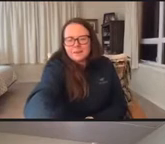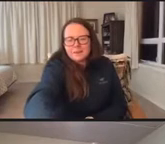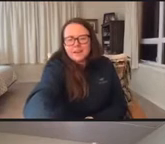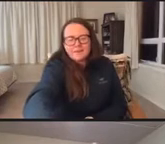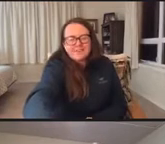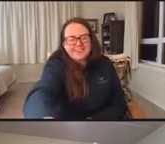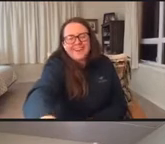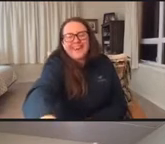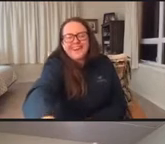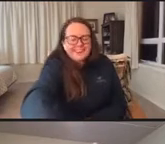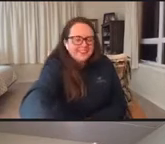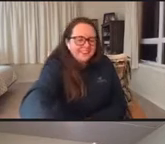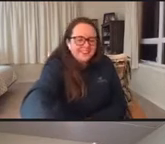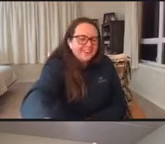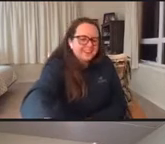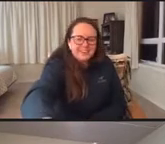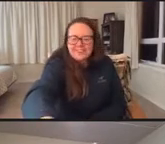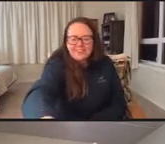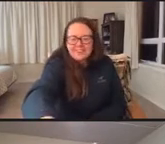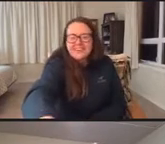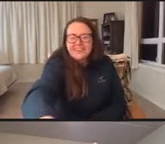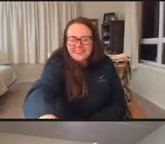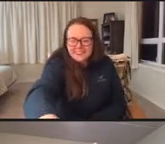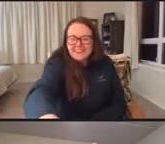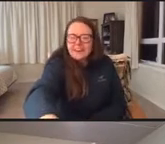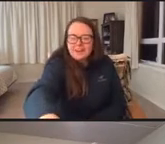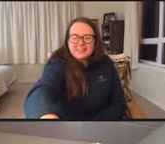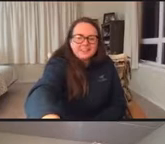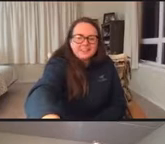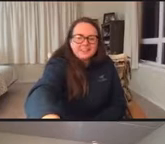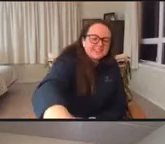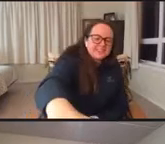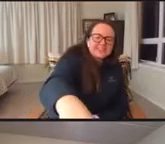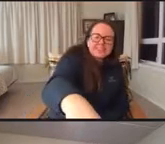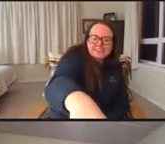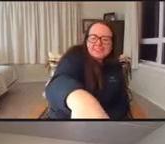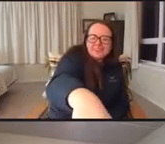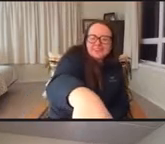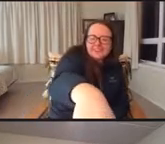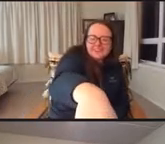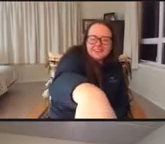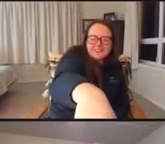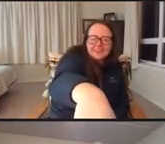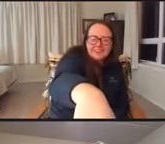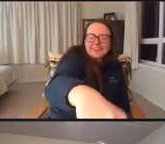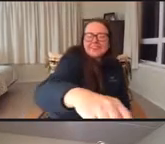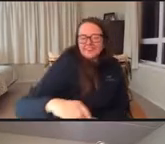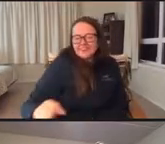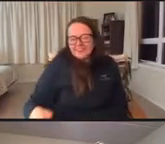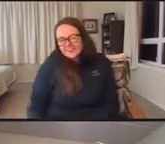something right? Time. No, we'll figure it out. Okay. I'll get it back to you. When you guys are practicing the alphabet, I will go look it up.